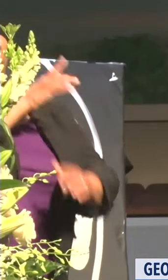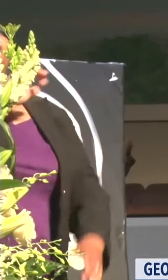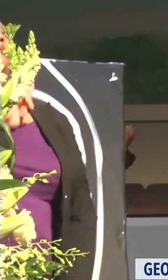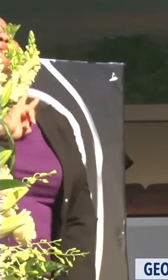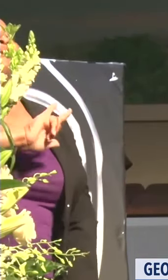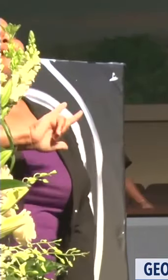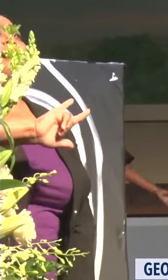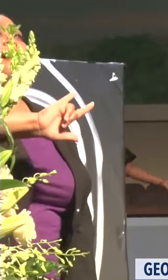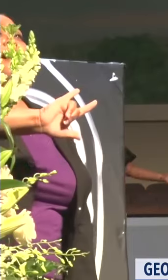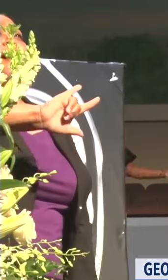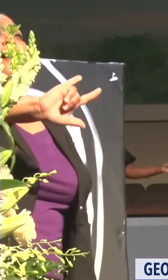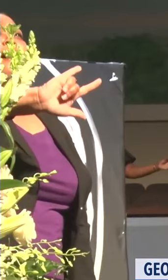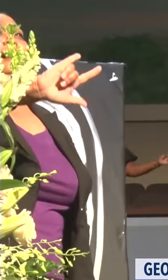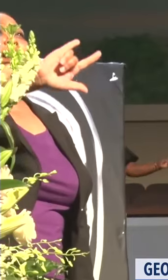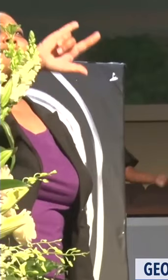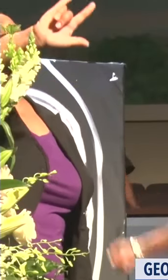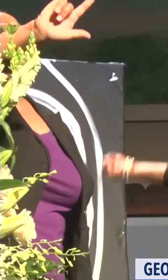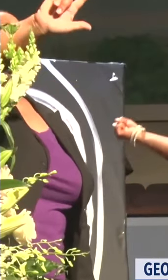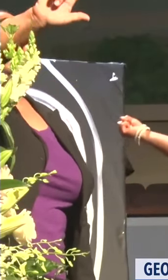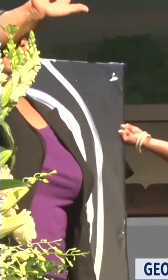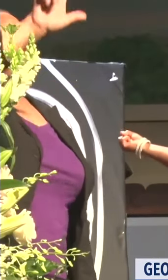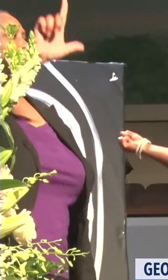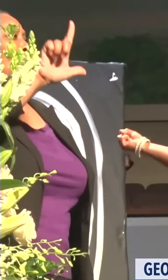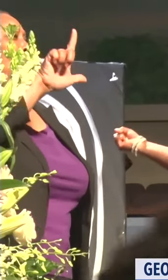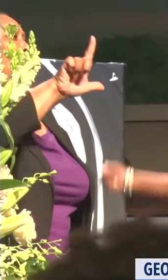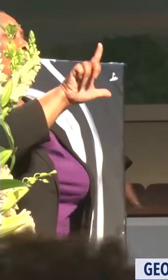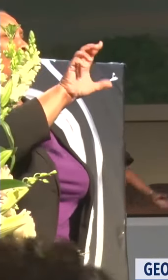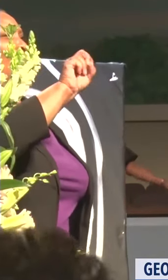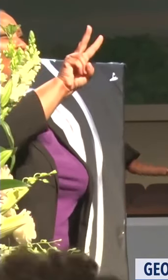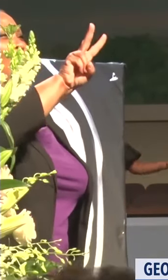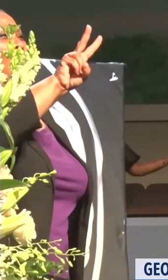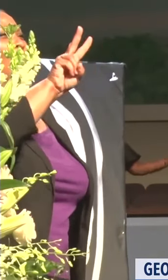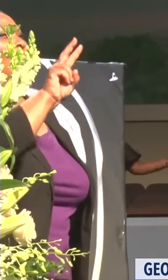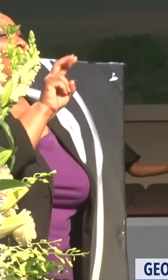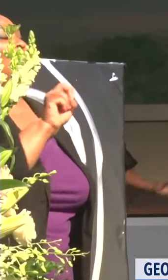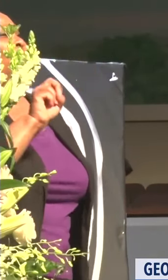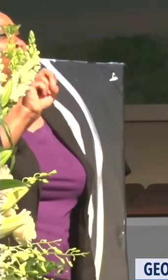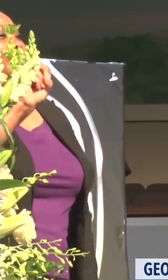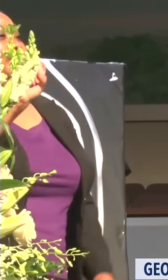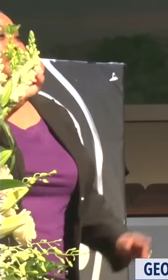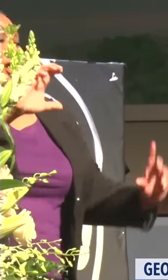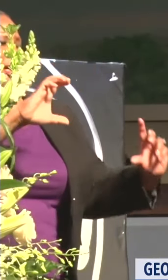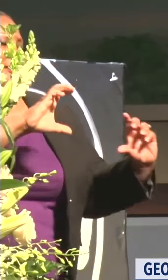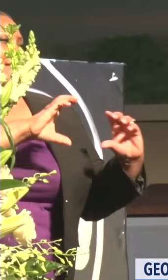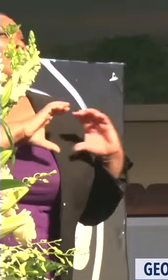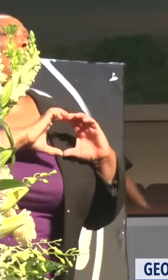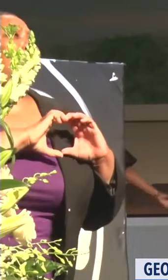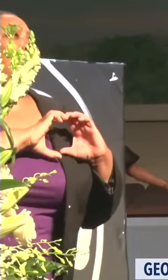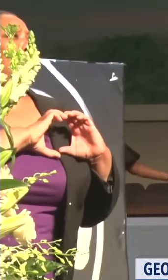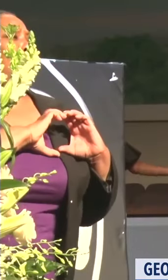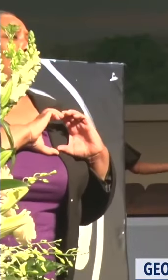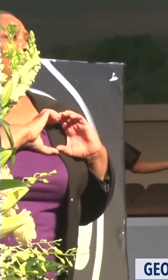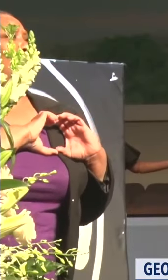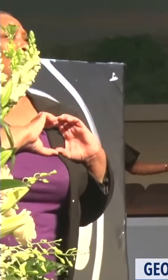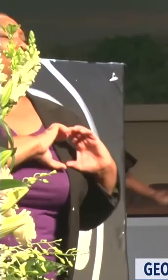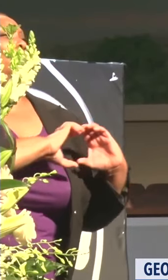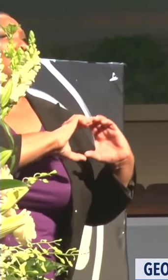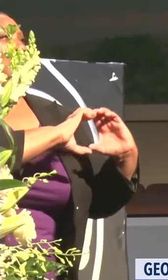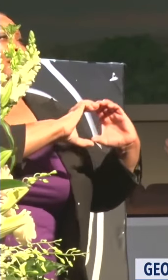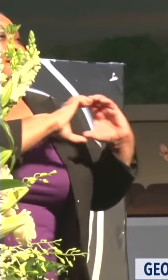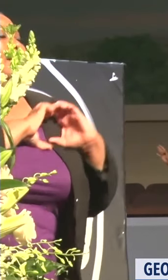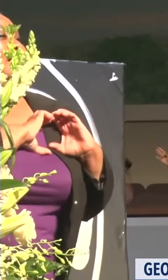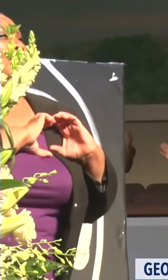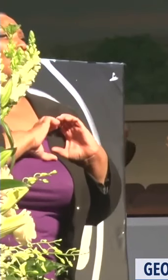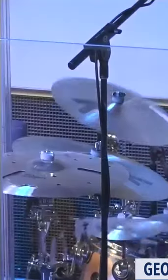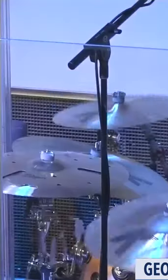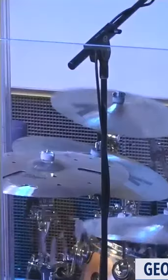when we're done, no. For better or worse, for